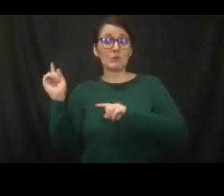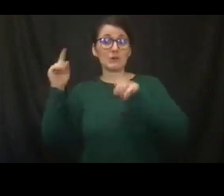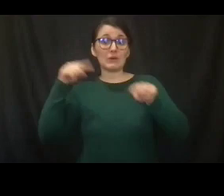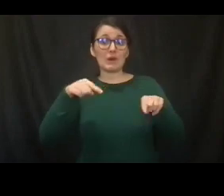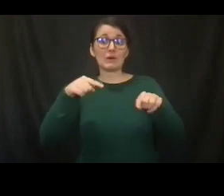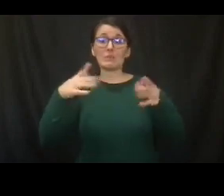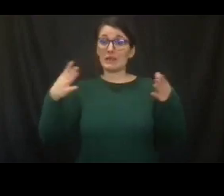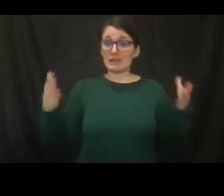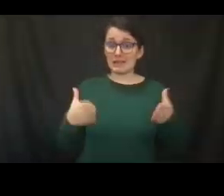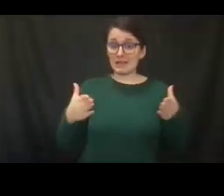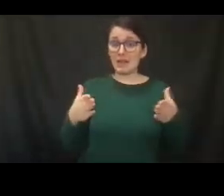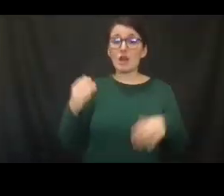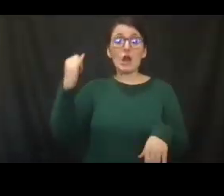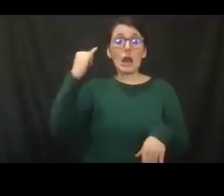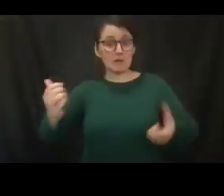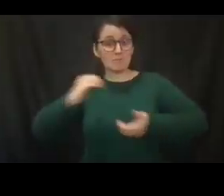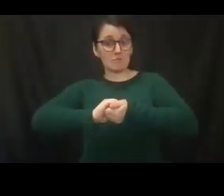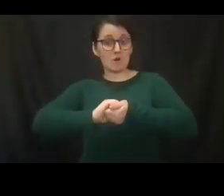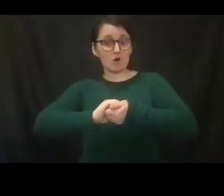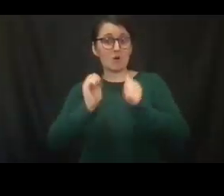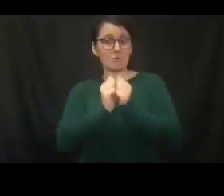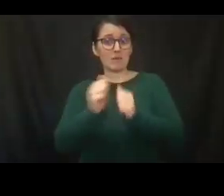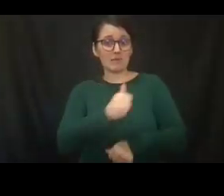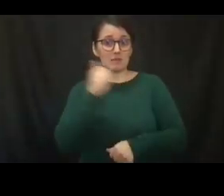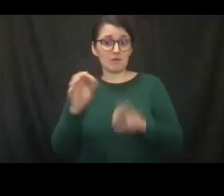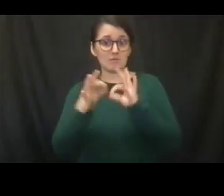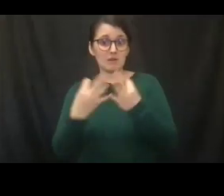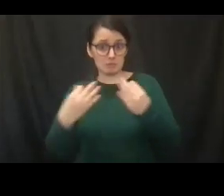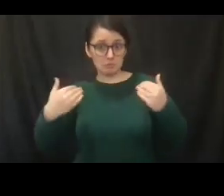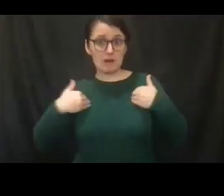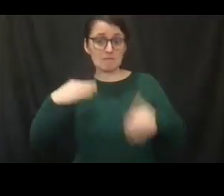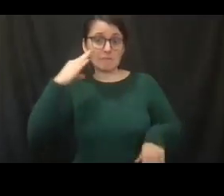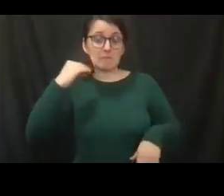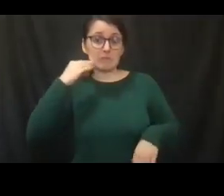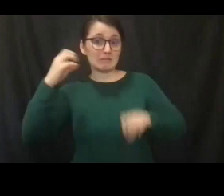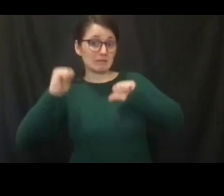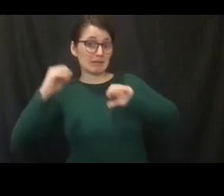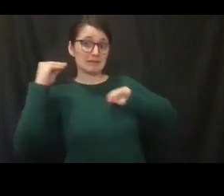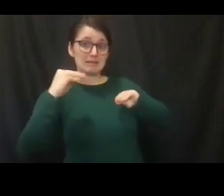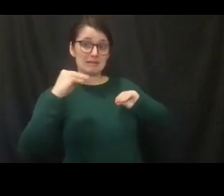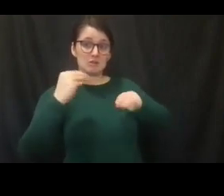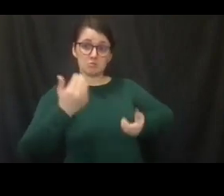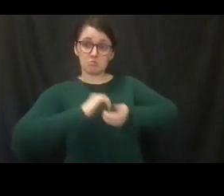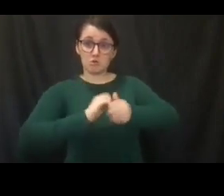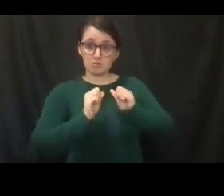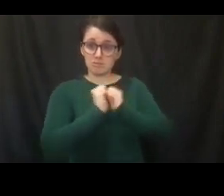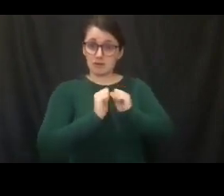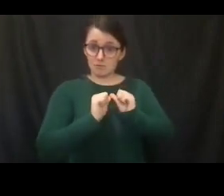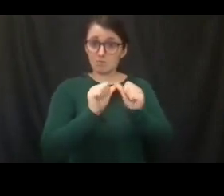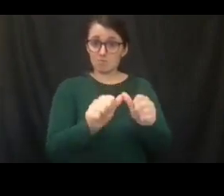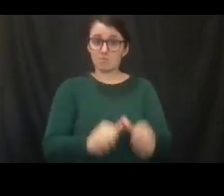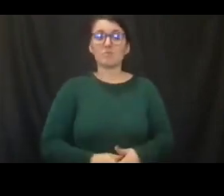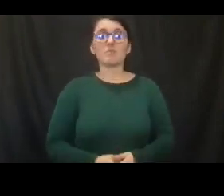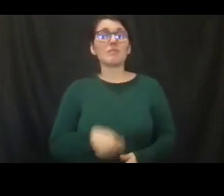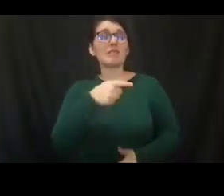put it into your recycling bin at home. Exactly. So these tin cans is like all your canned food items.